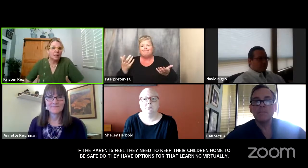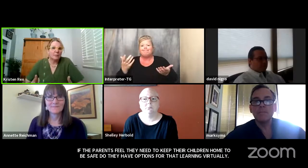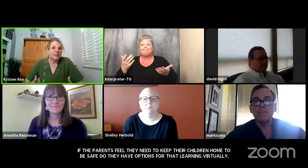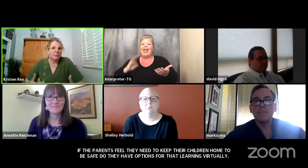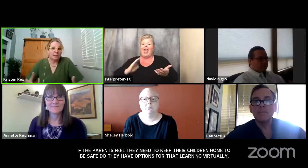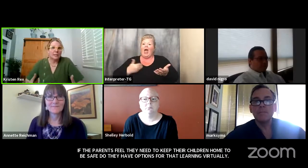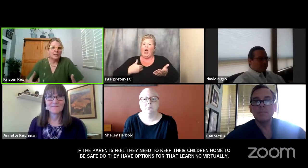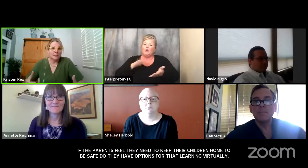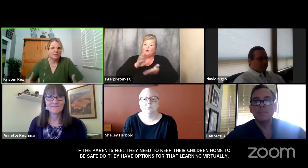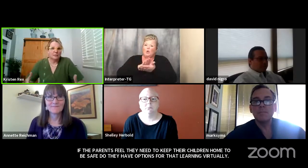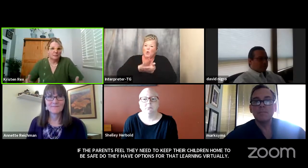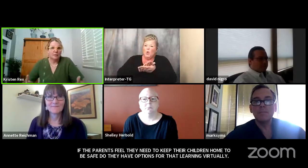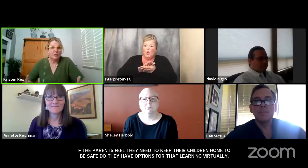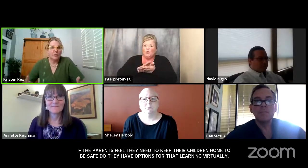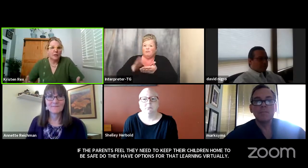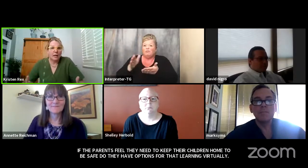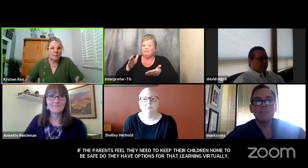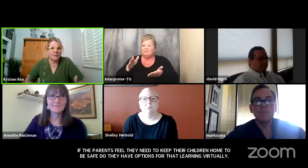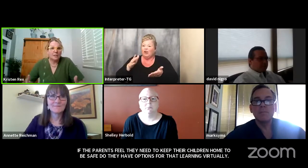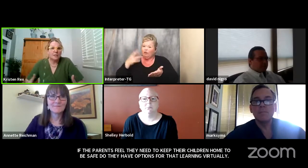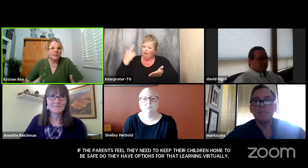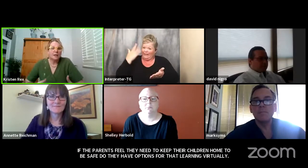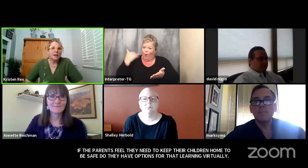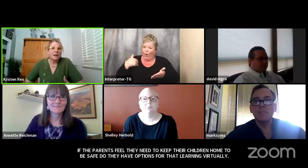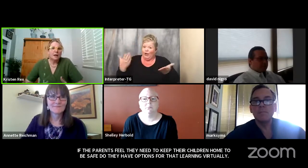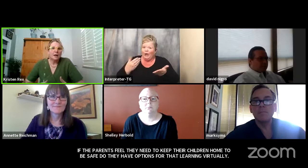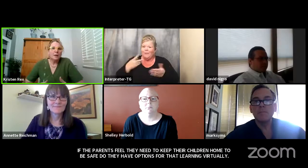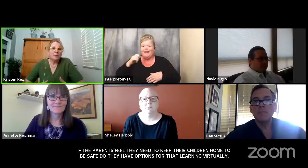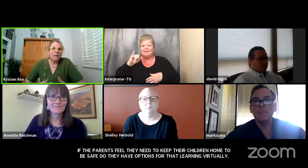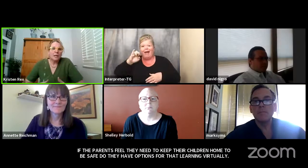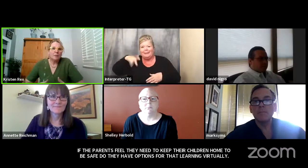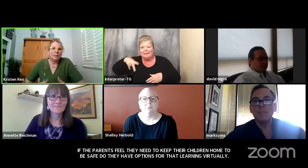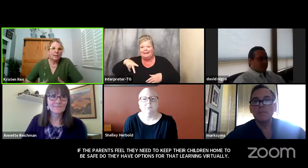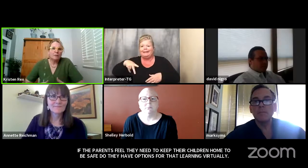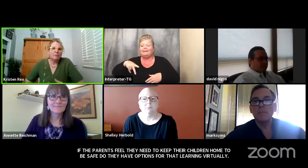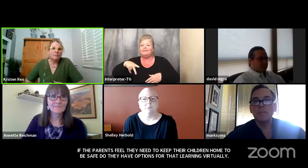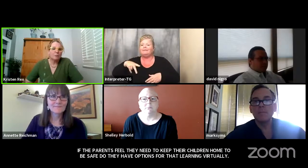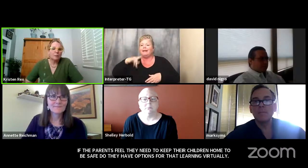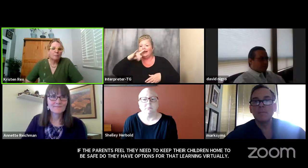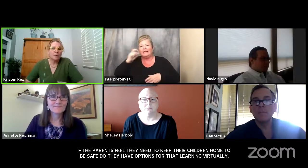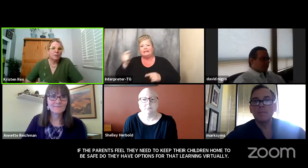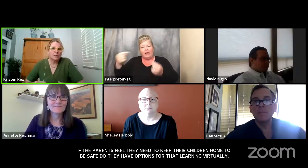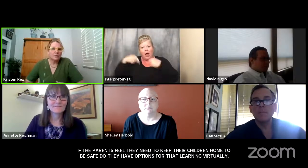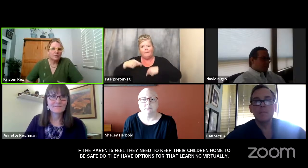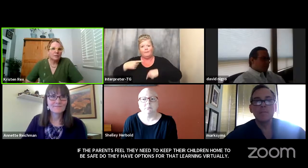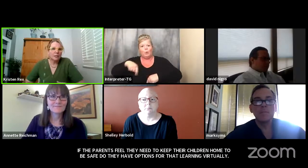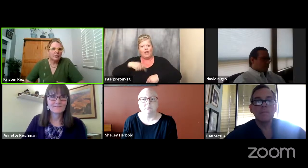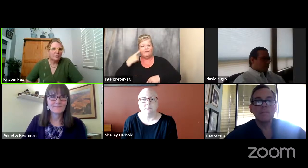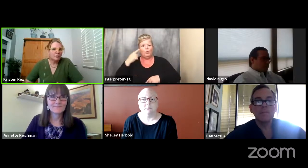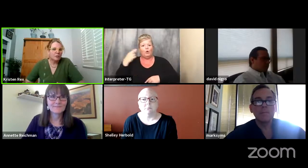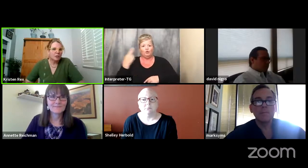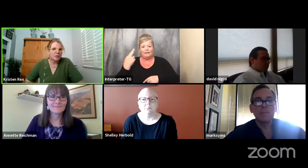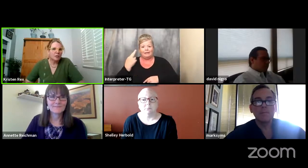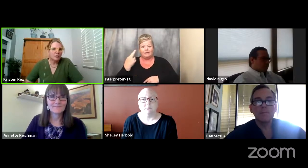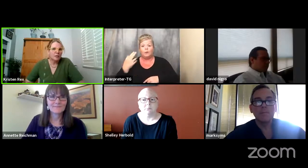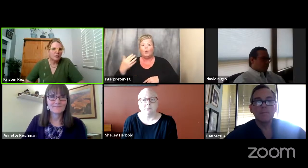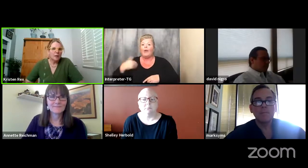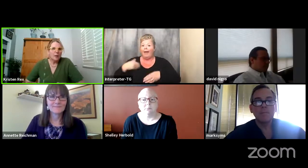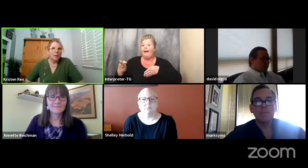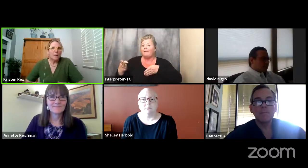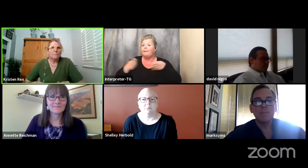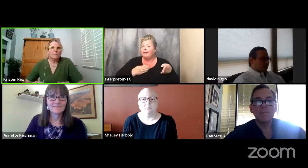through IEPs placed on our campuses. We have a plan for remote delivery of